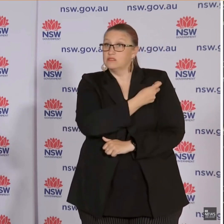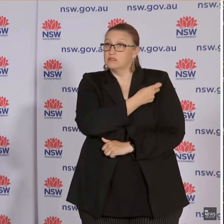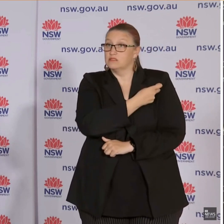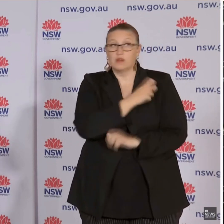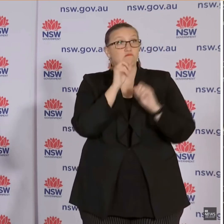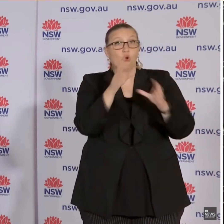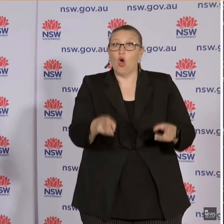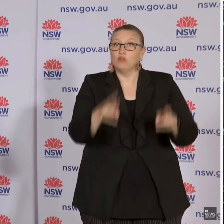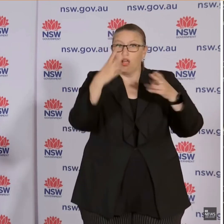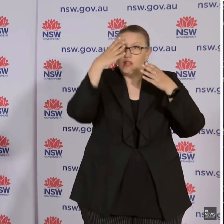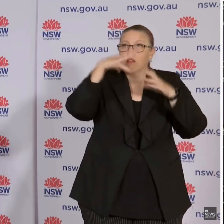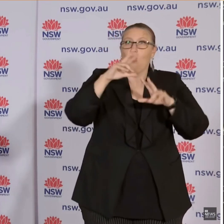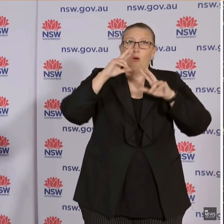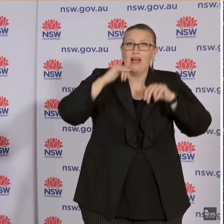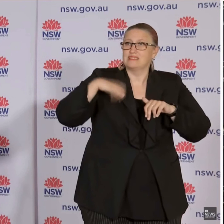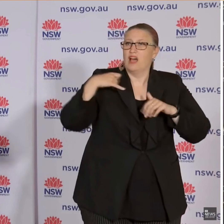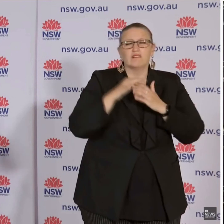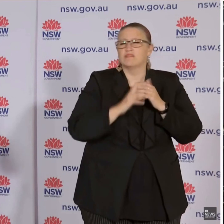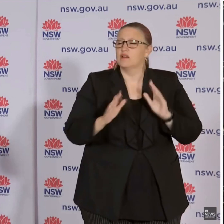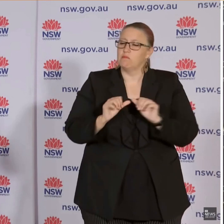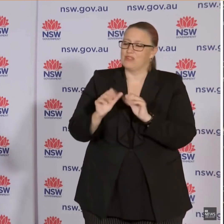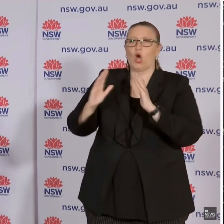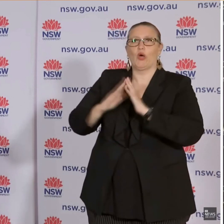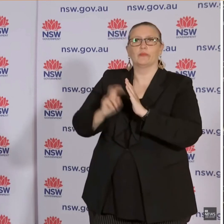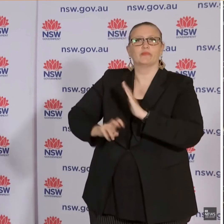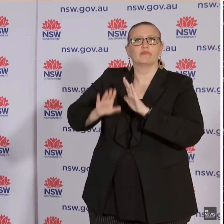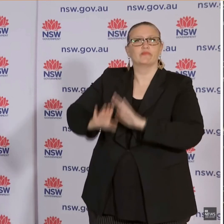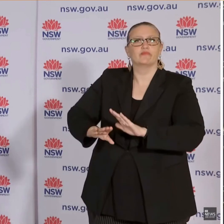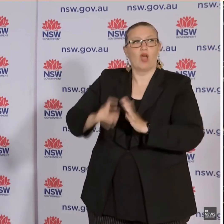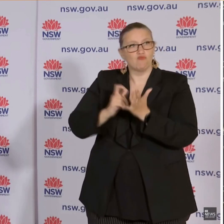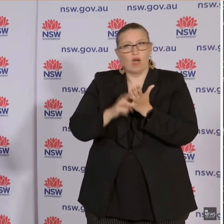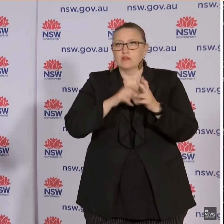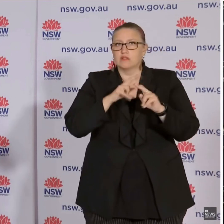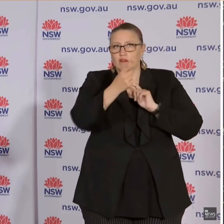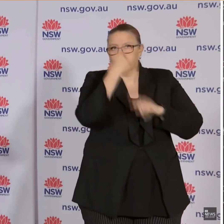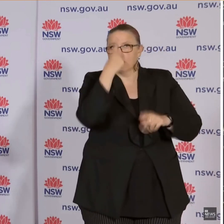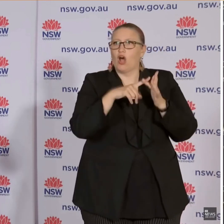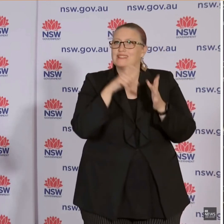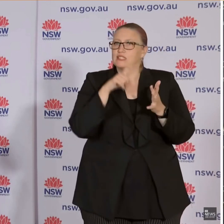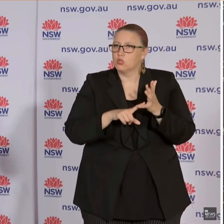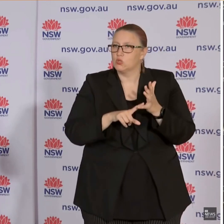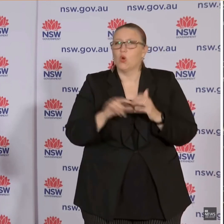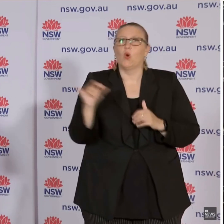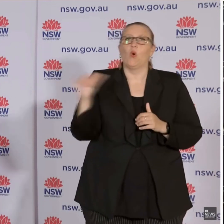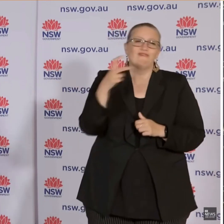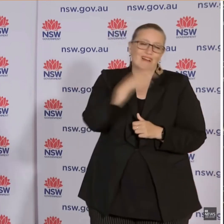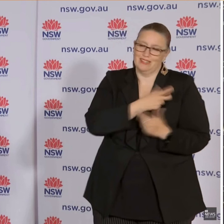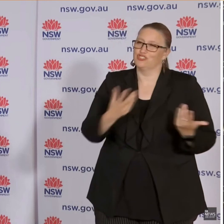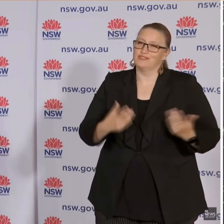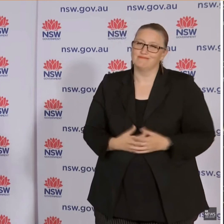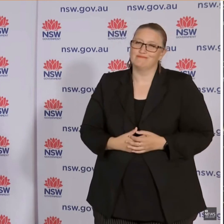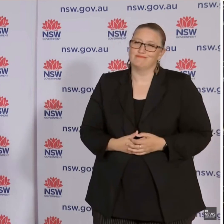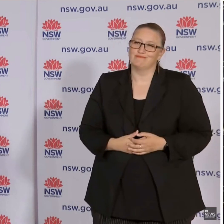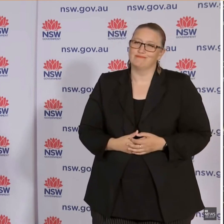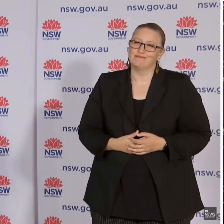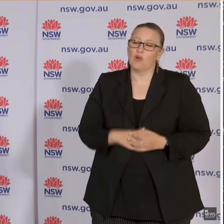having so many staff involved in that. Would rather have our staff working in our IC units or giving people vaccination. So we are looking at all those options, but